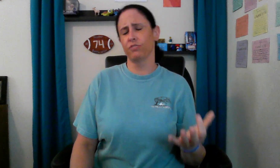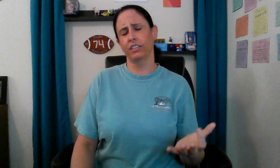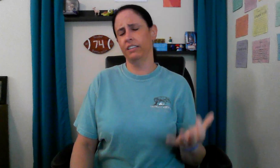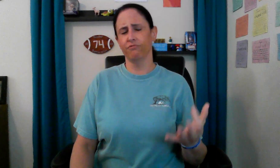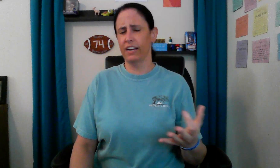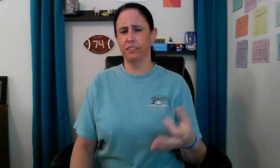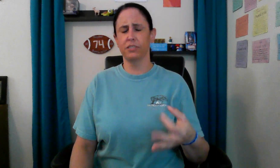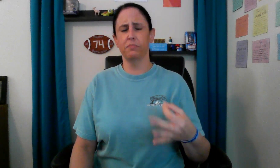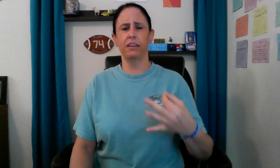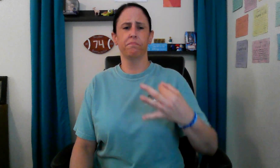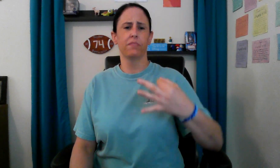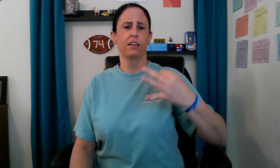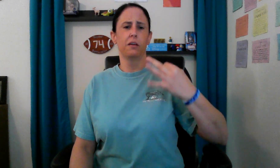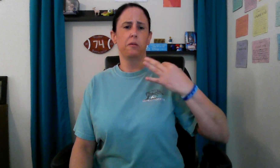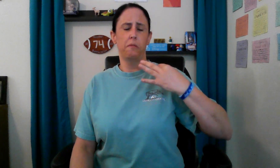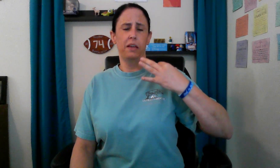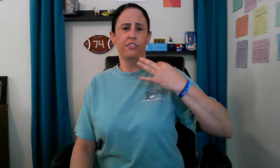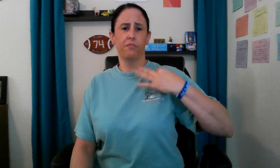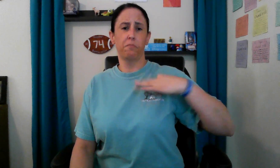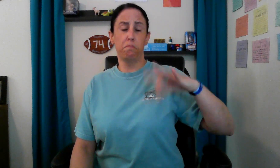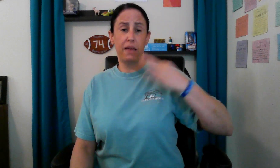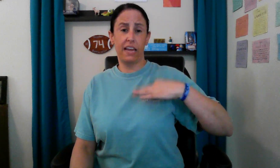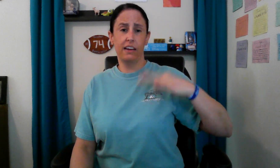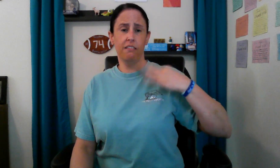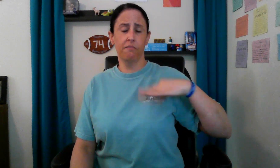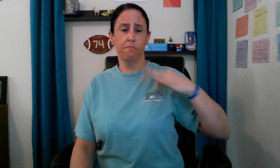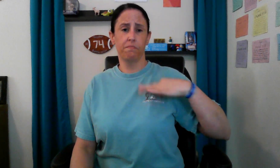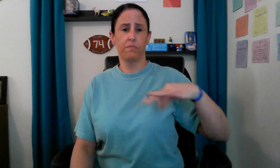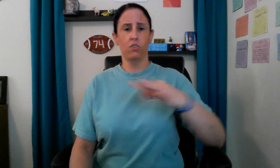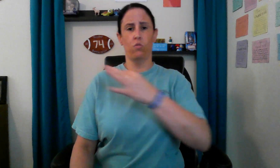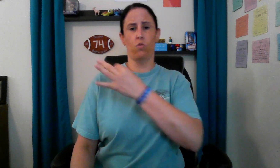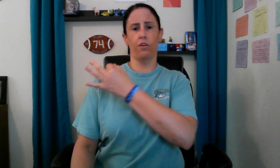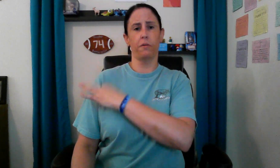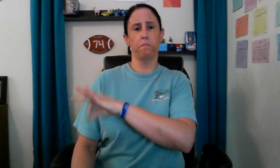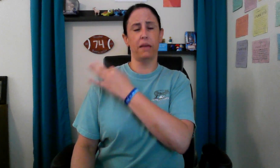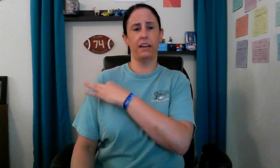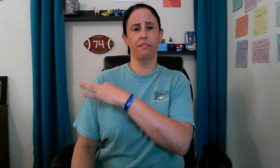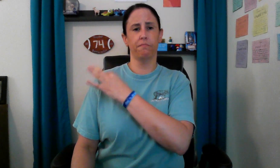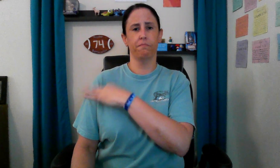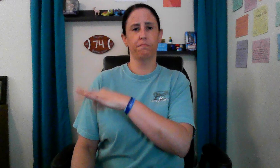really random to me. Either Maine or Maine.